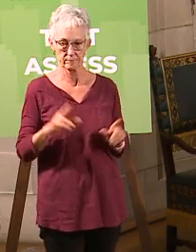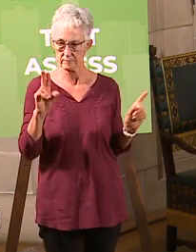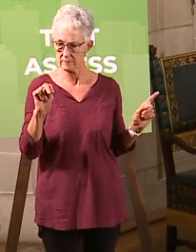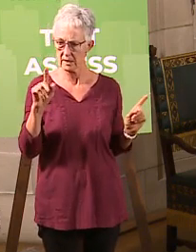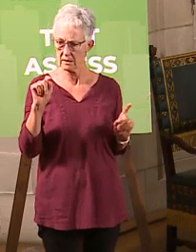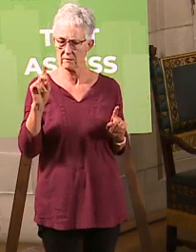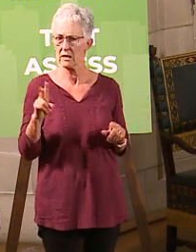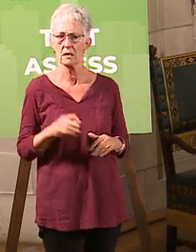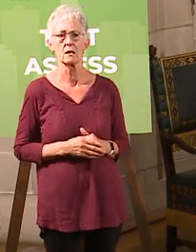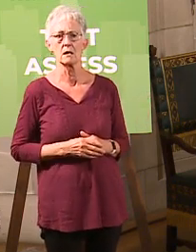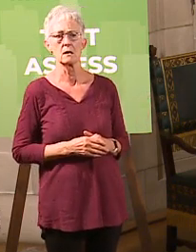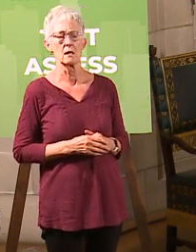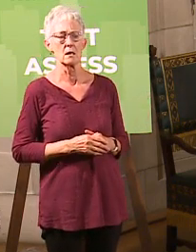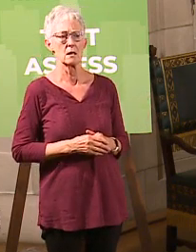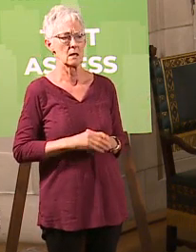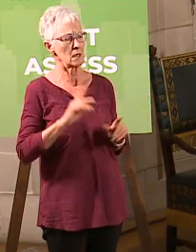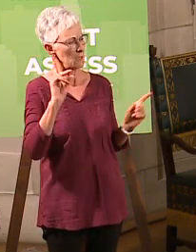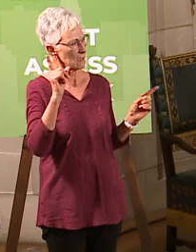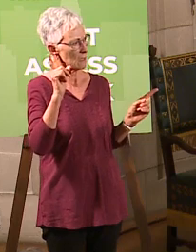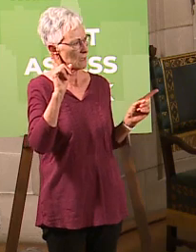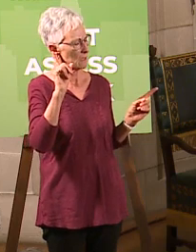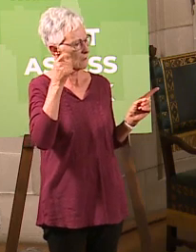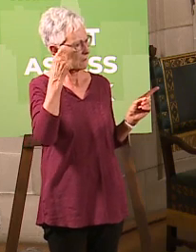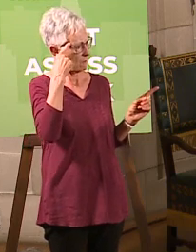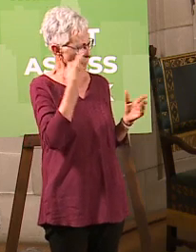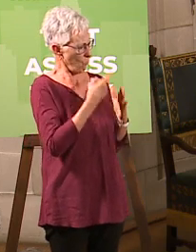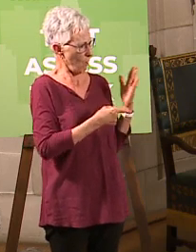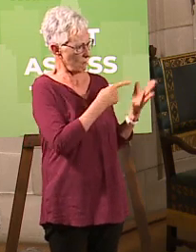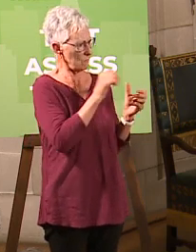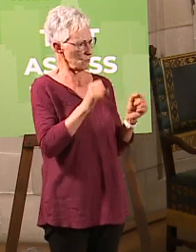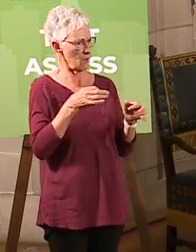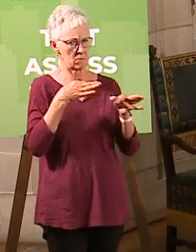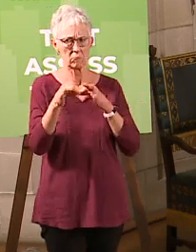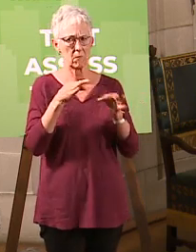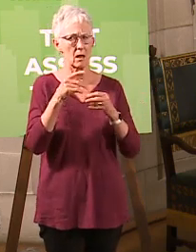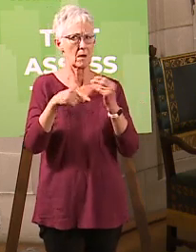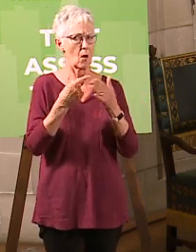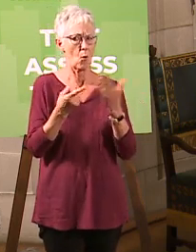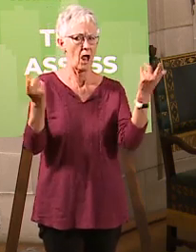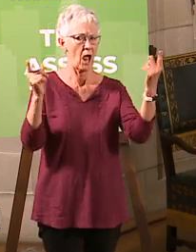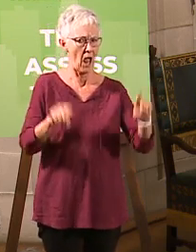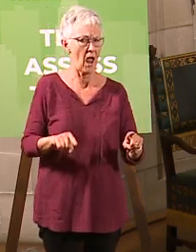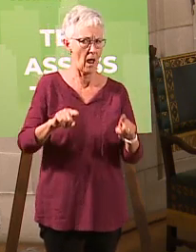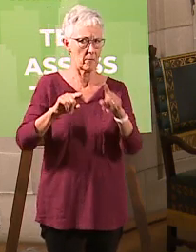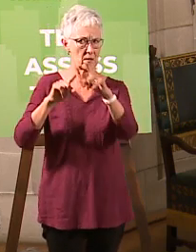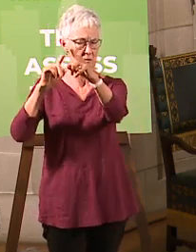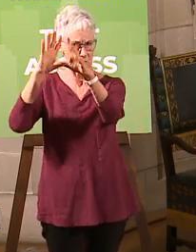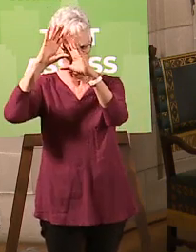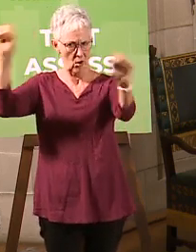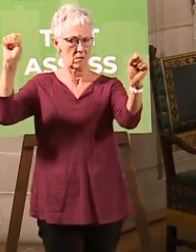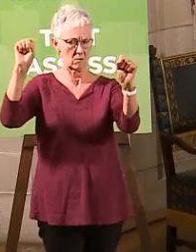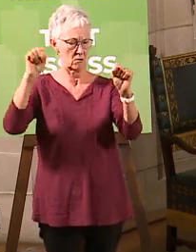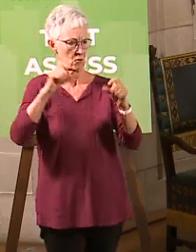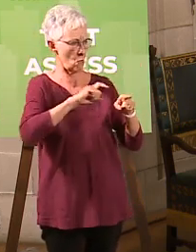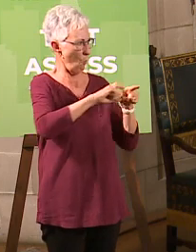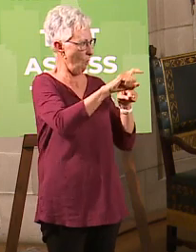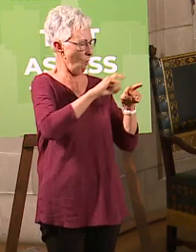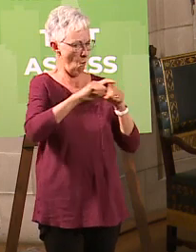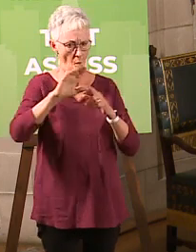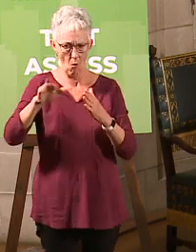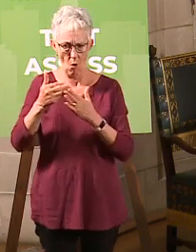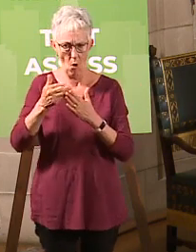reminder, last week was my last town hall on NET, so I will not be on NET this week. So again, just Thursday at 2 p.m. Central in